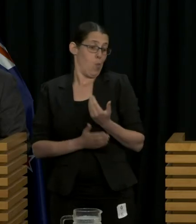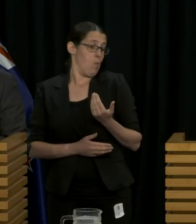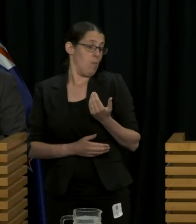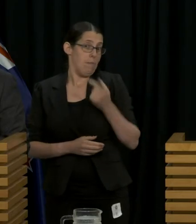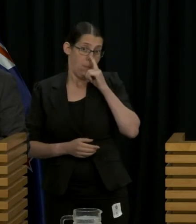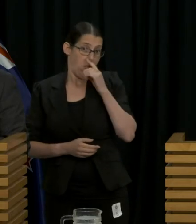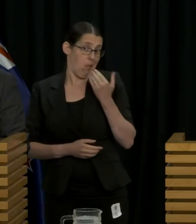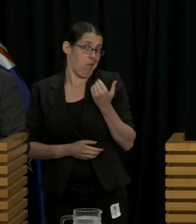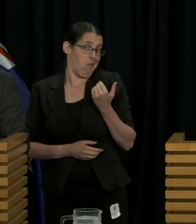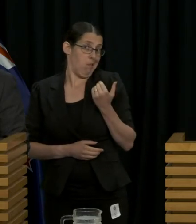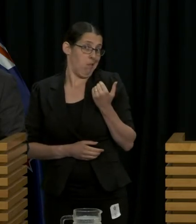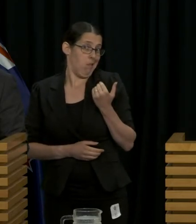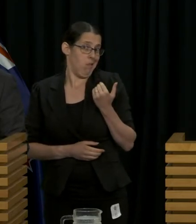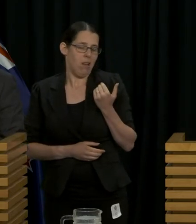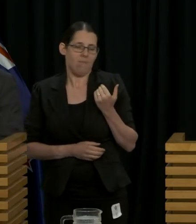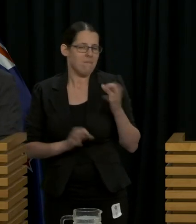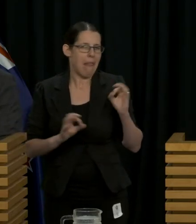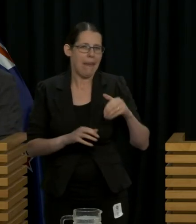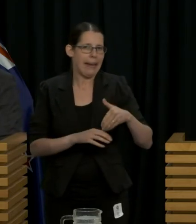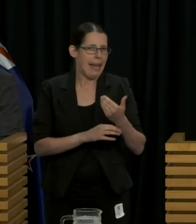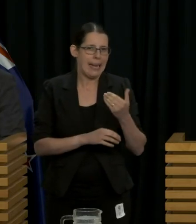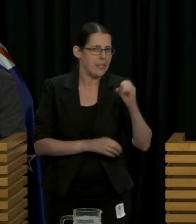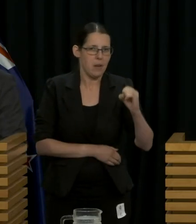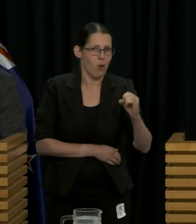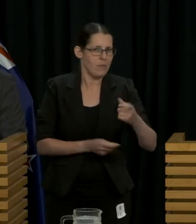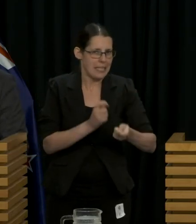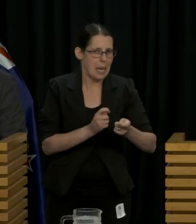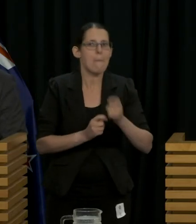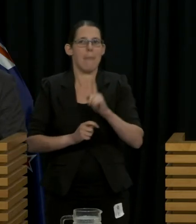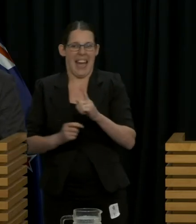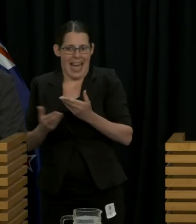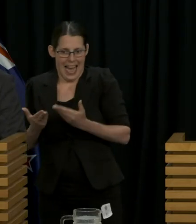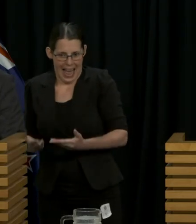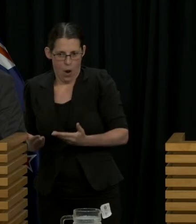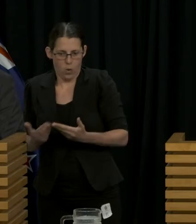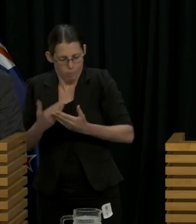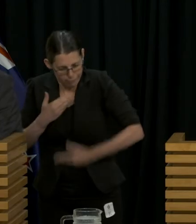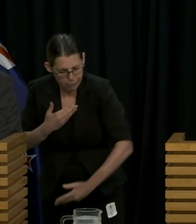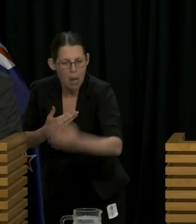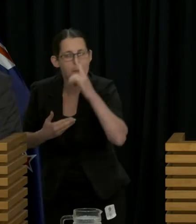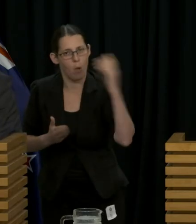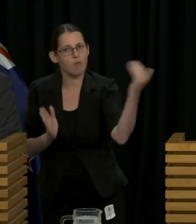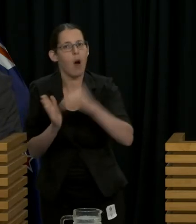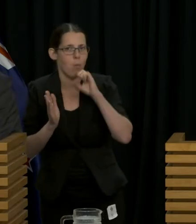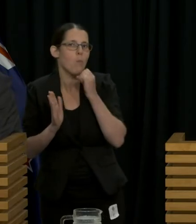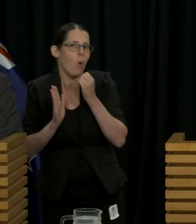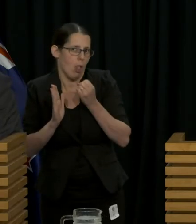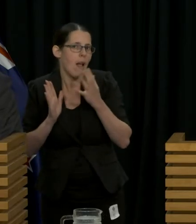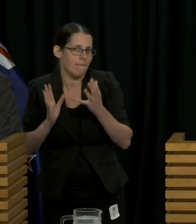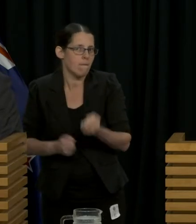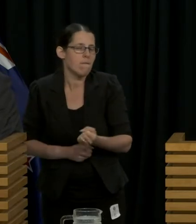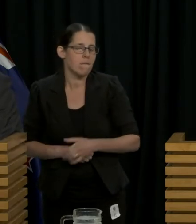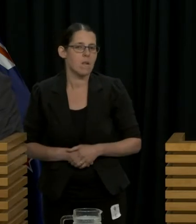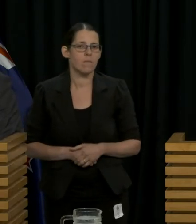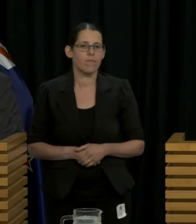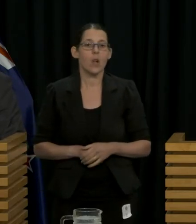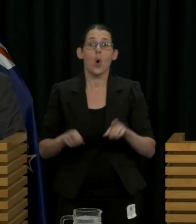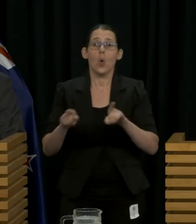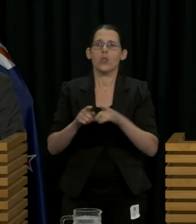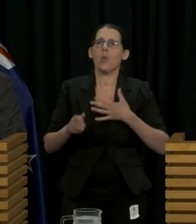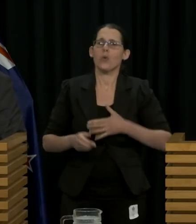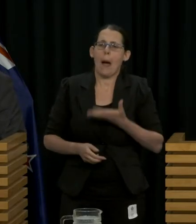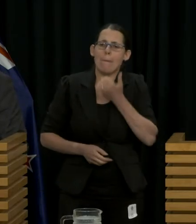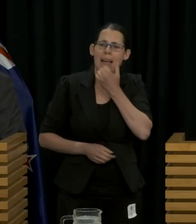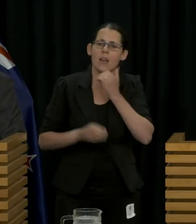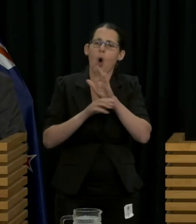So that change has already been made, and that will make a difference in the future. Finally, just a quick update on the testing